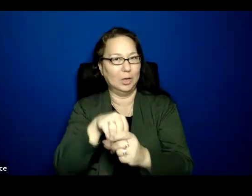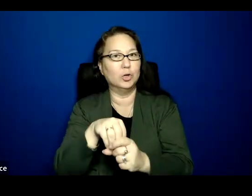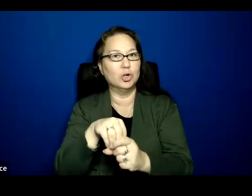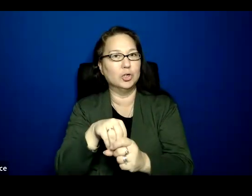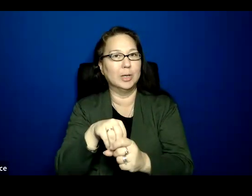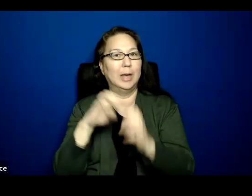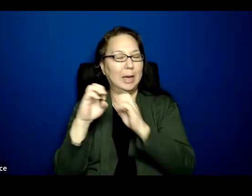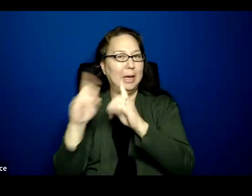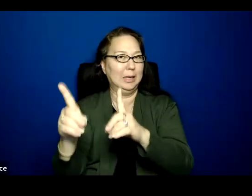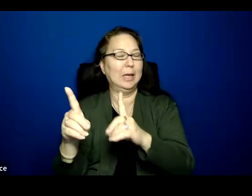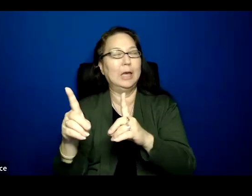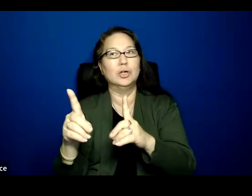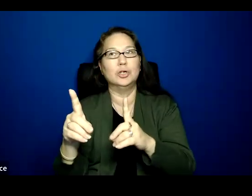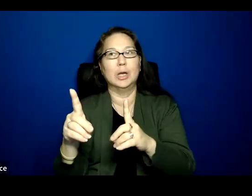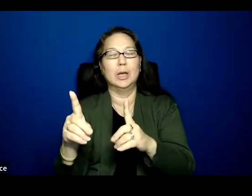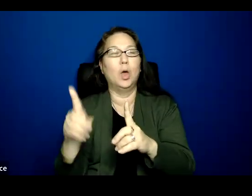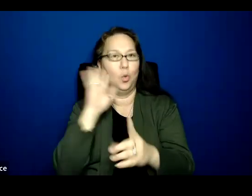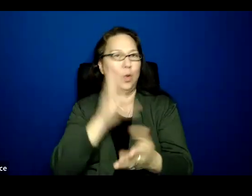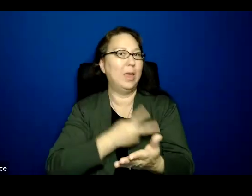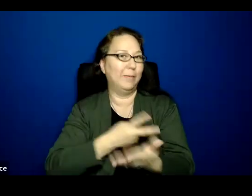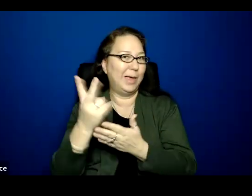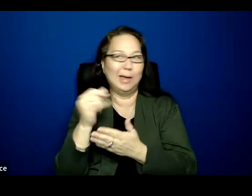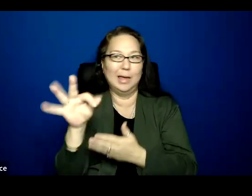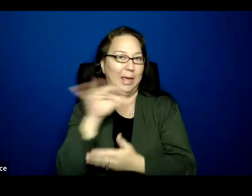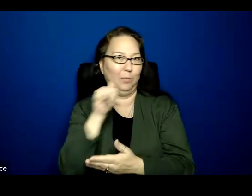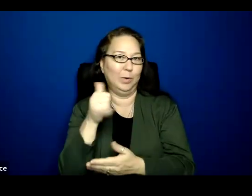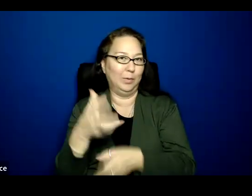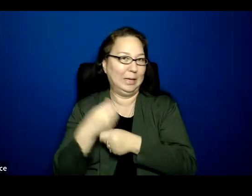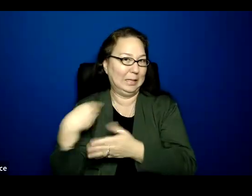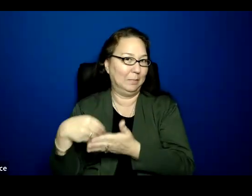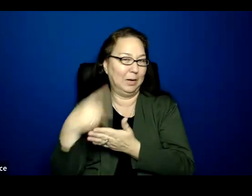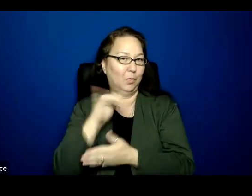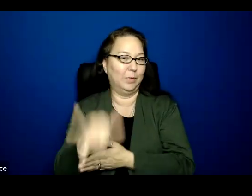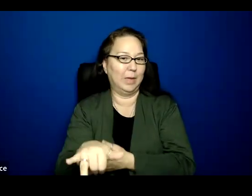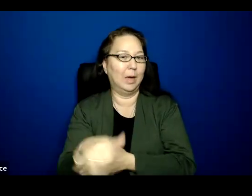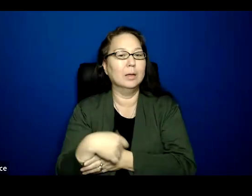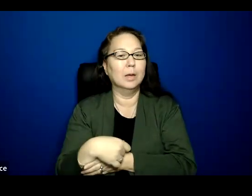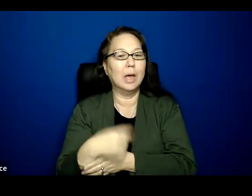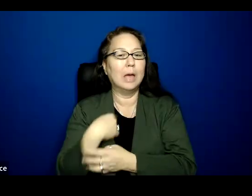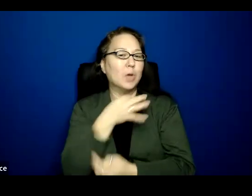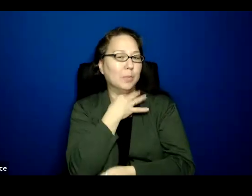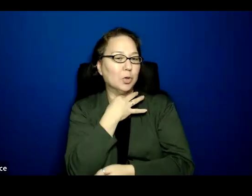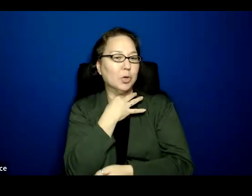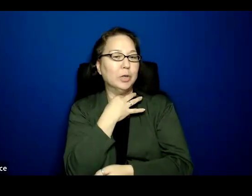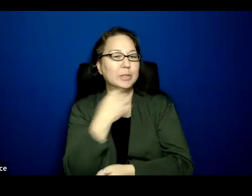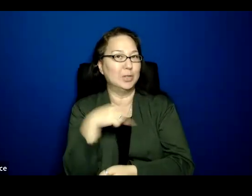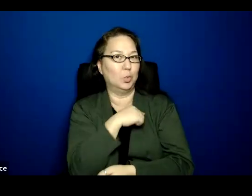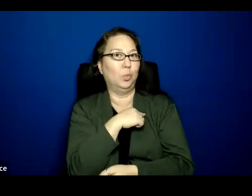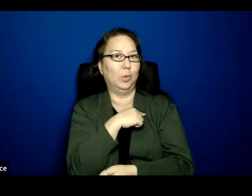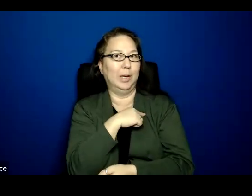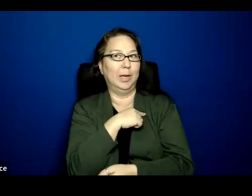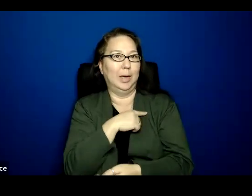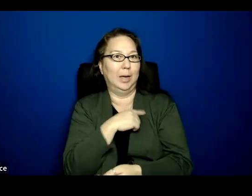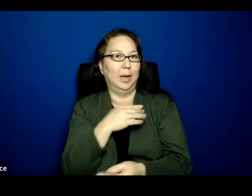it's an unfunded mandate. And so I am curious when we move into budget season to really look at the